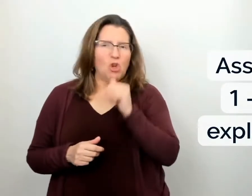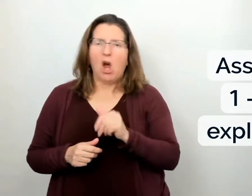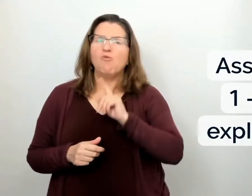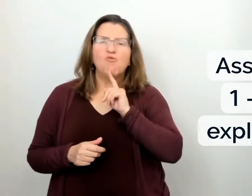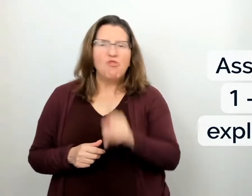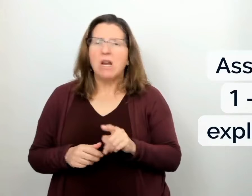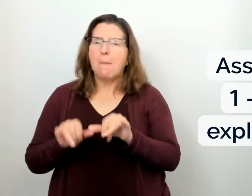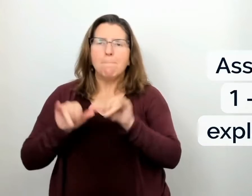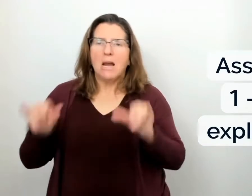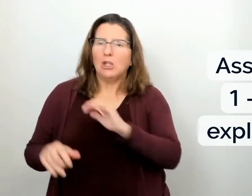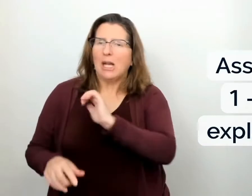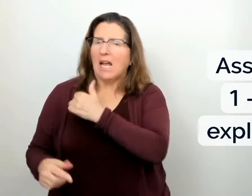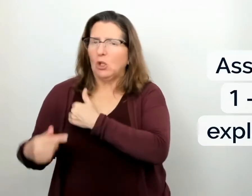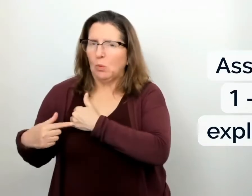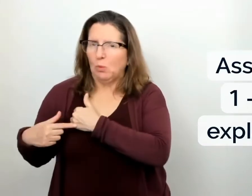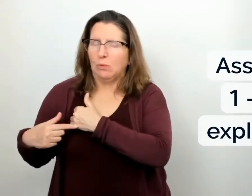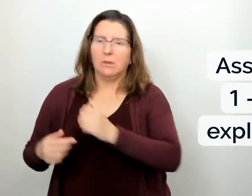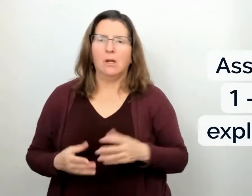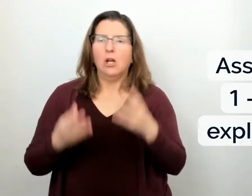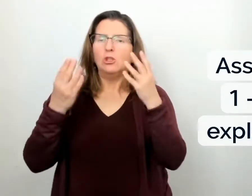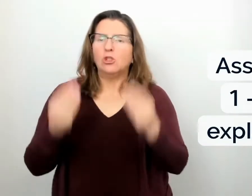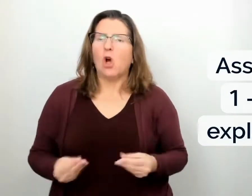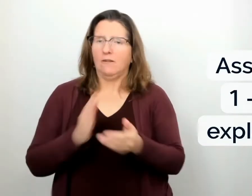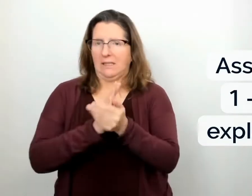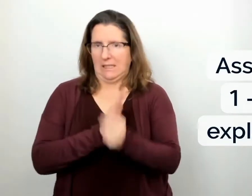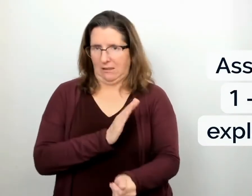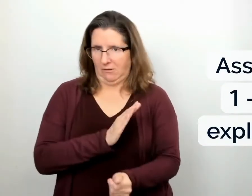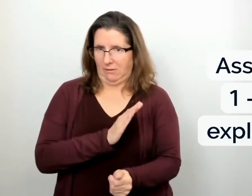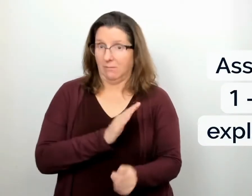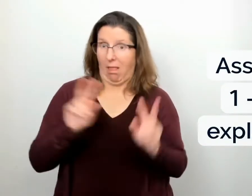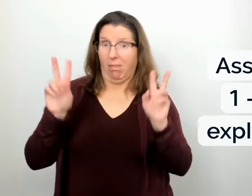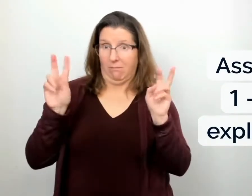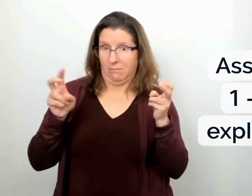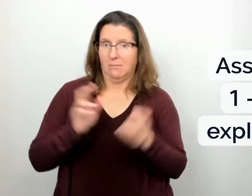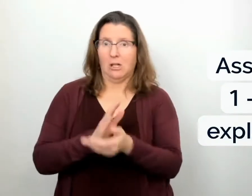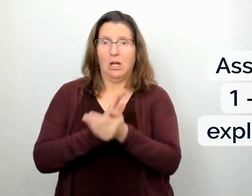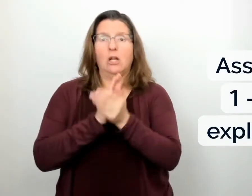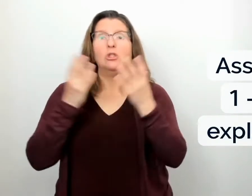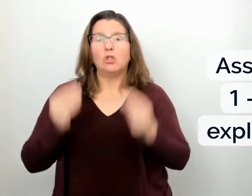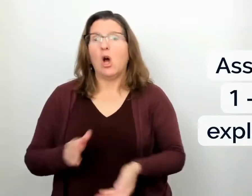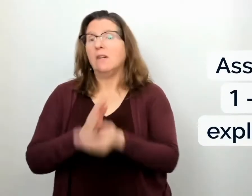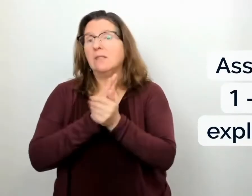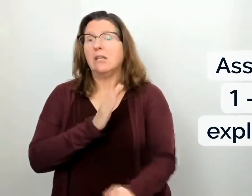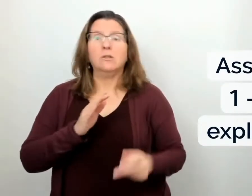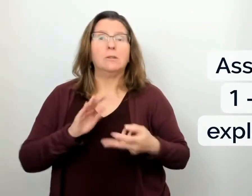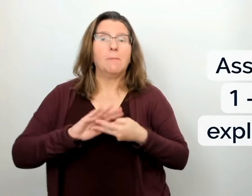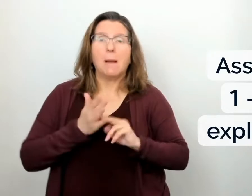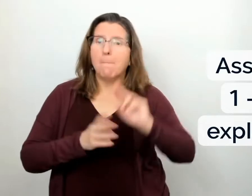Marks don't really measure attitude or other soft skills, and it's your soft skills that